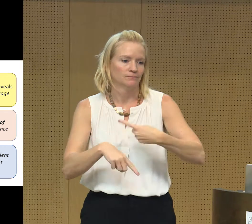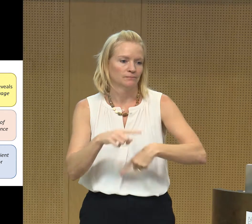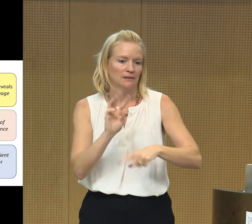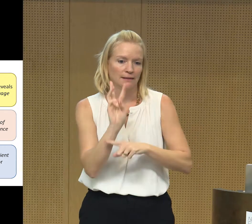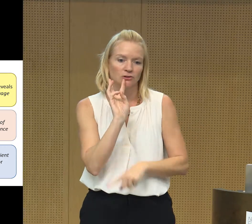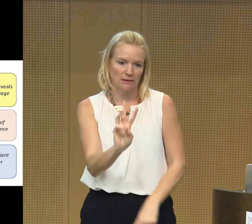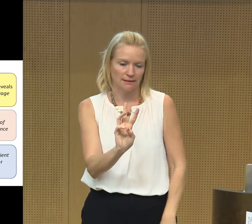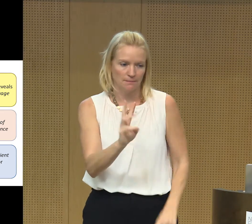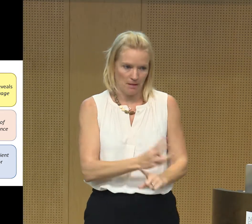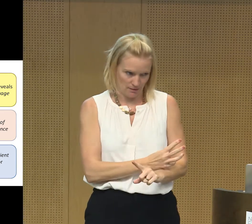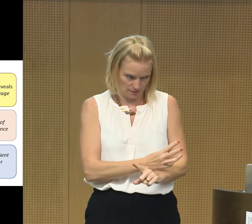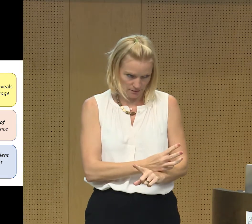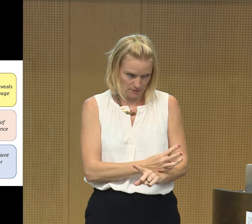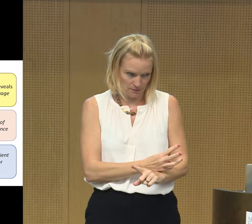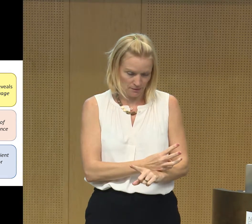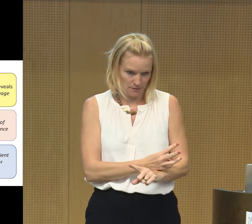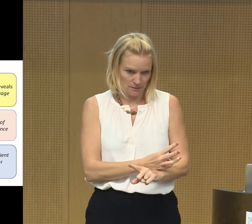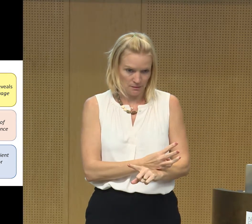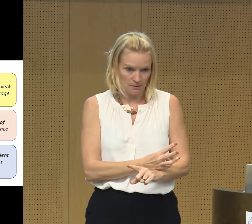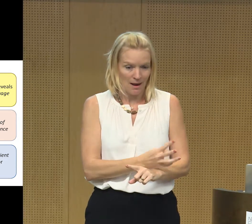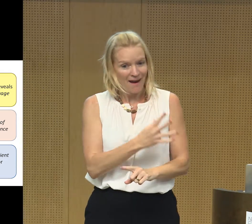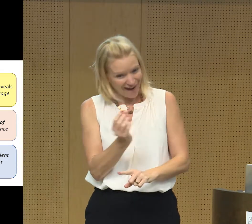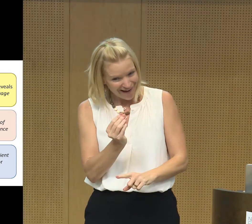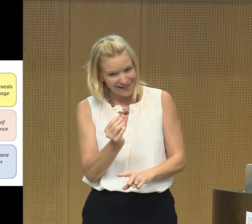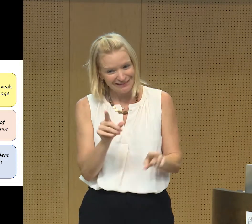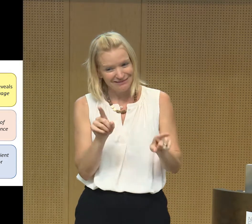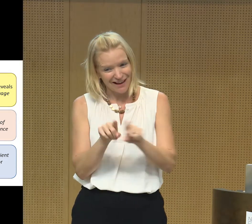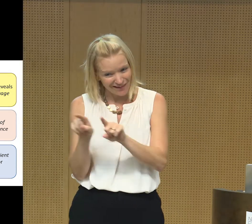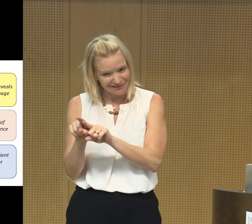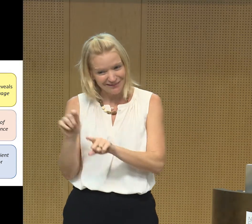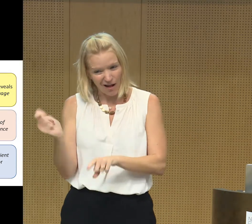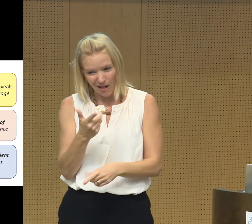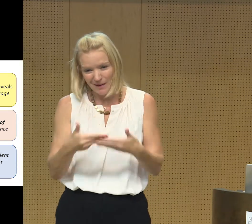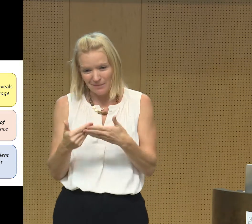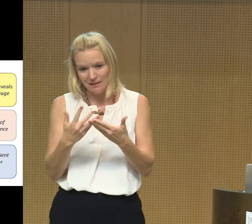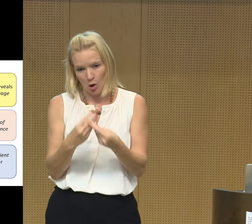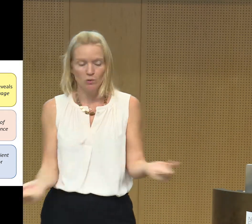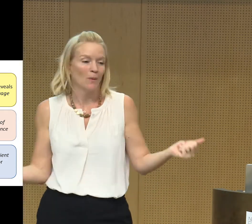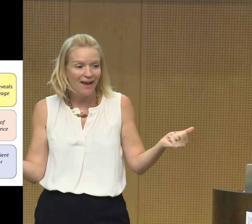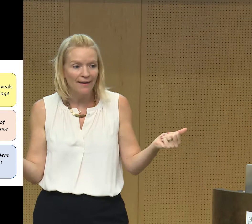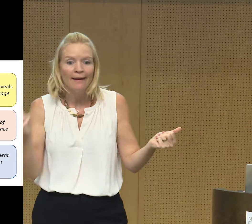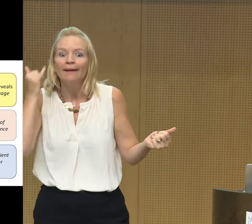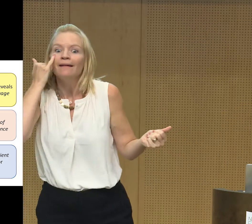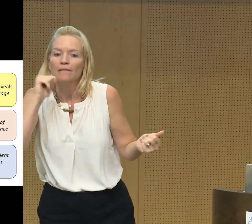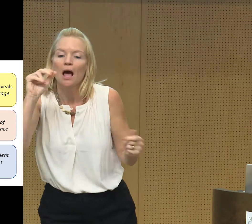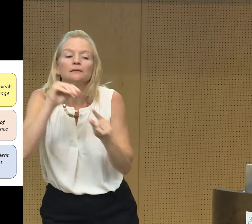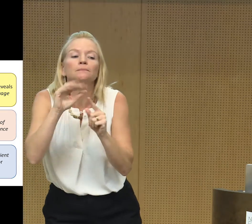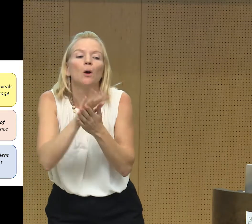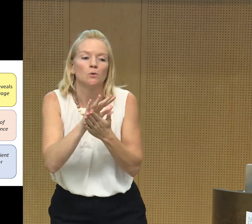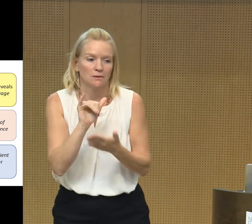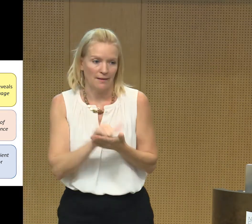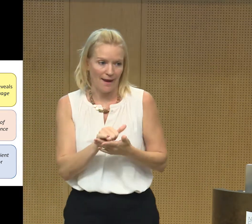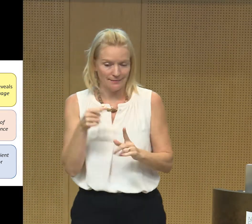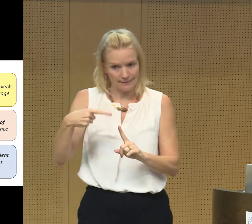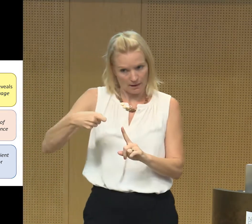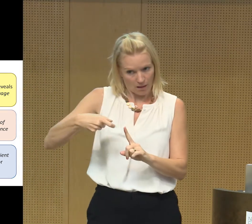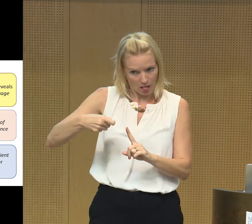sign language at between 0 and 6 months of age. If they're not exposed to